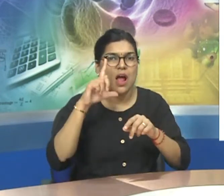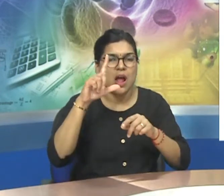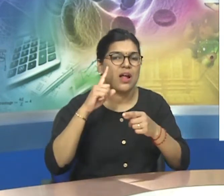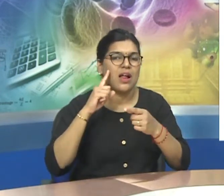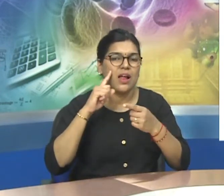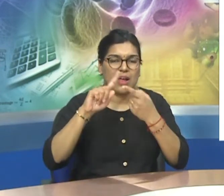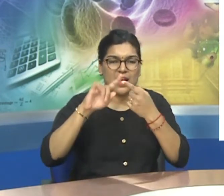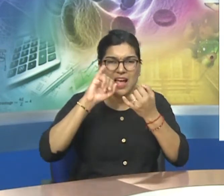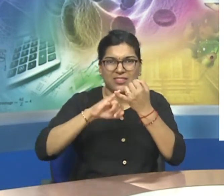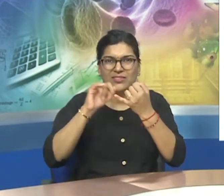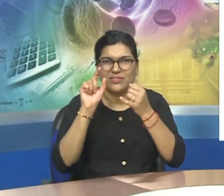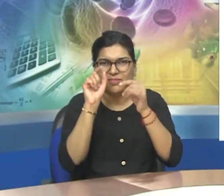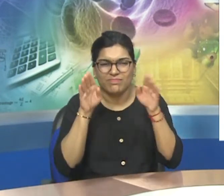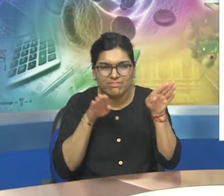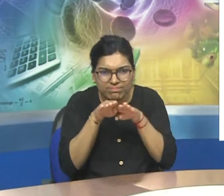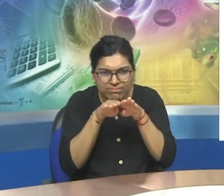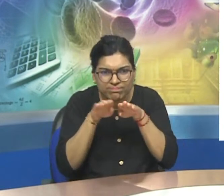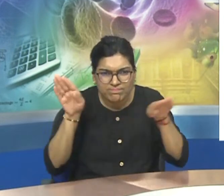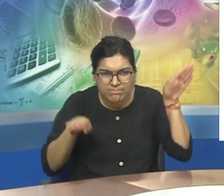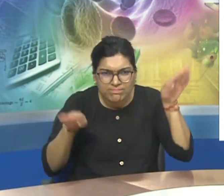rats and cockroaches.